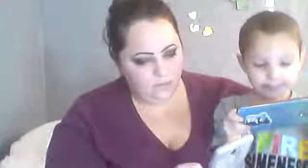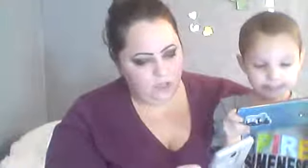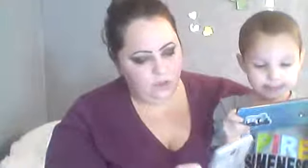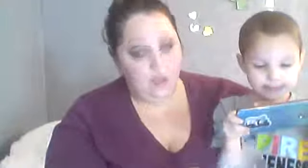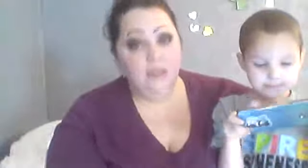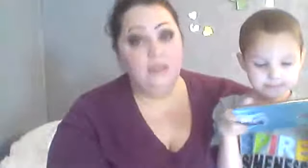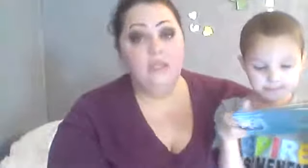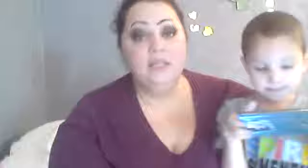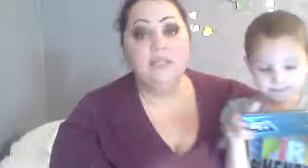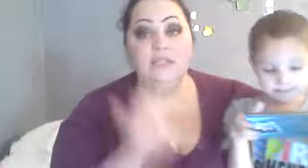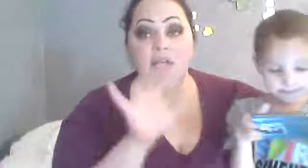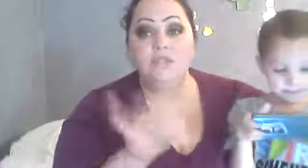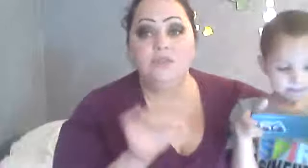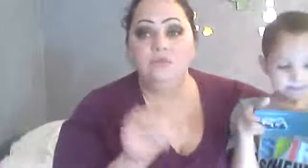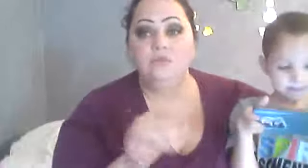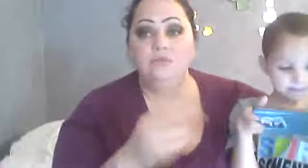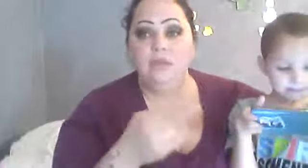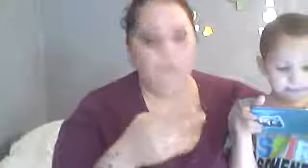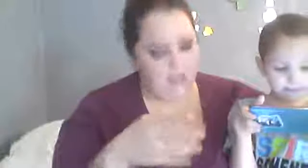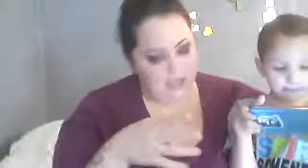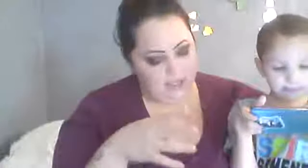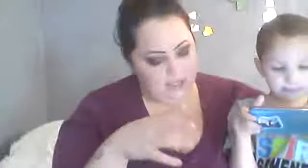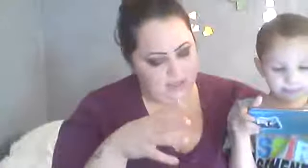So I think that this guy's YouTube name is